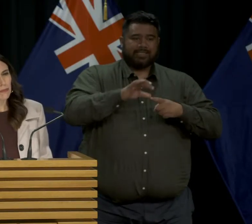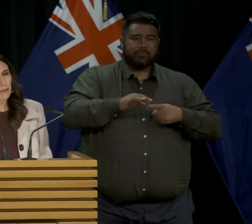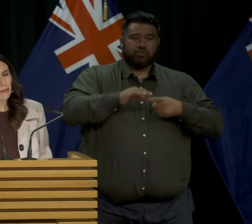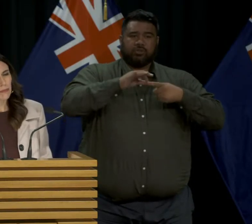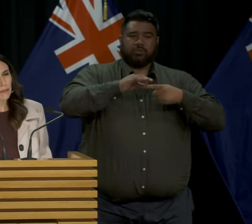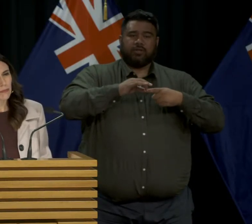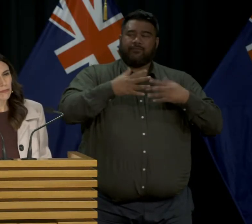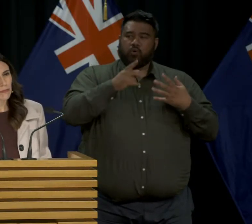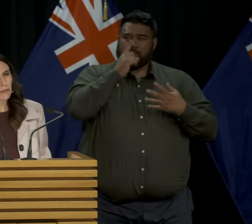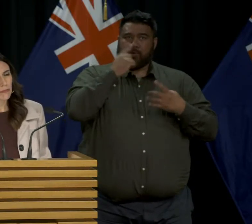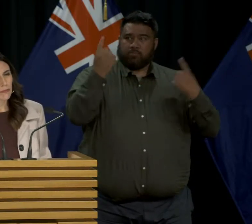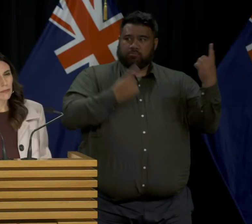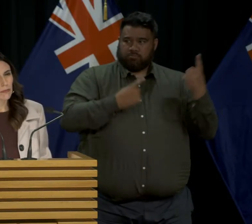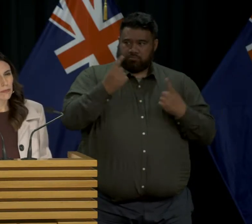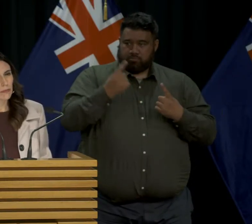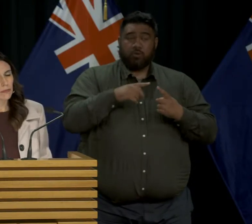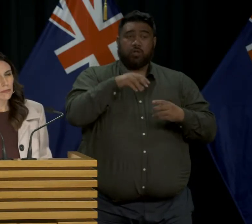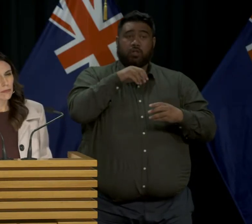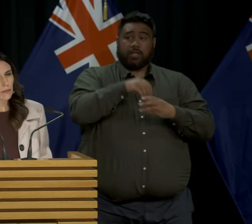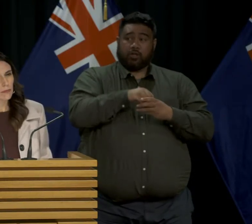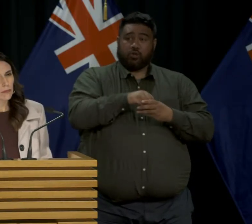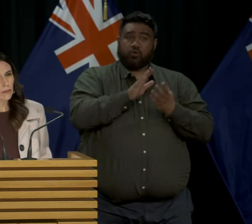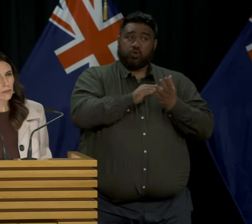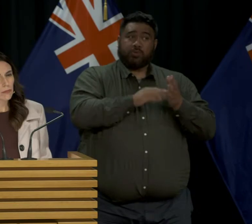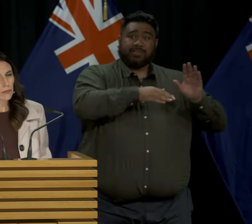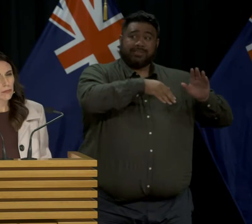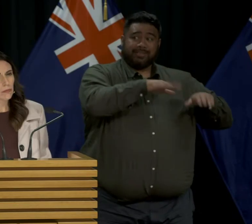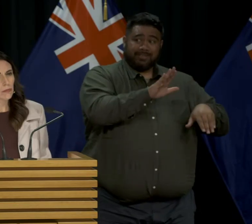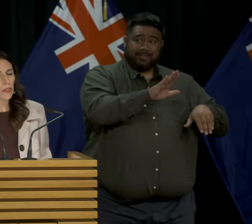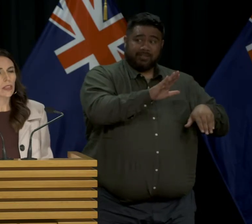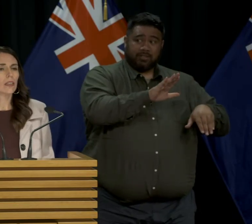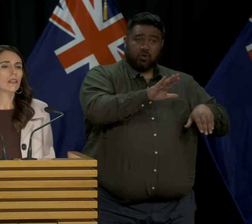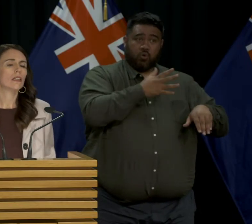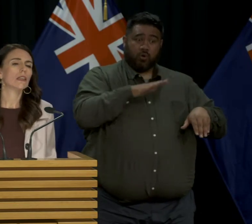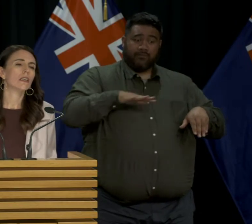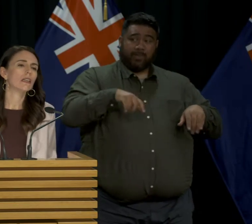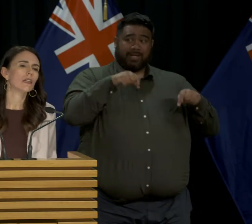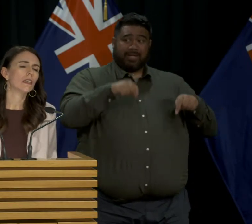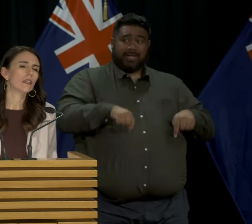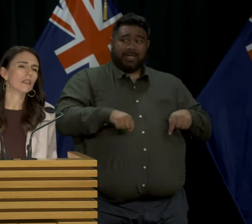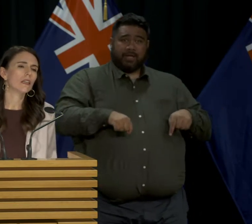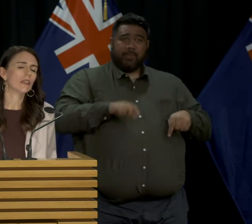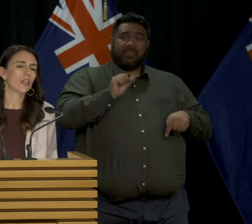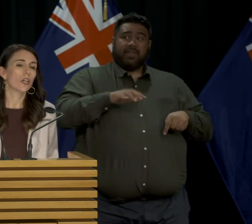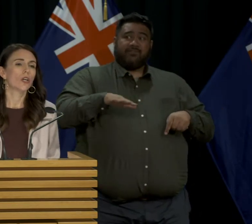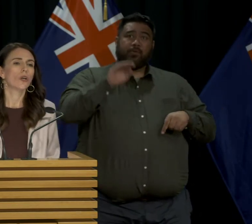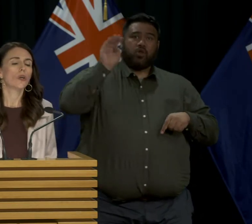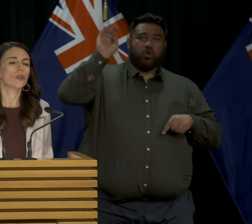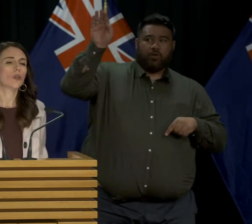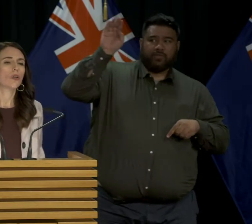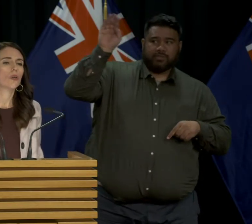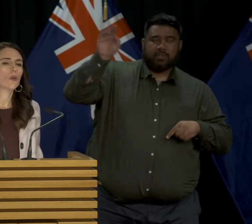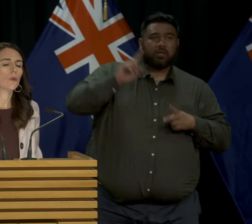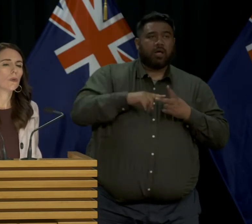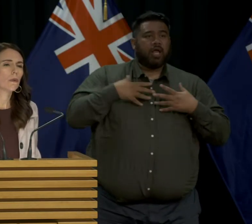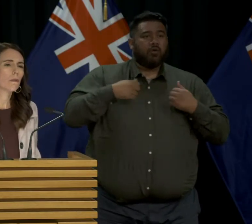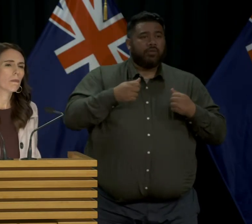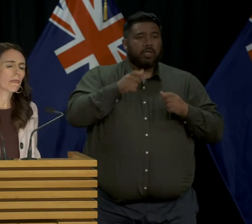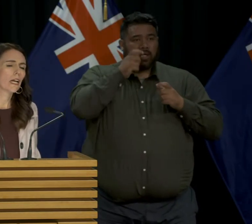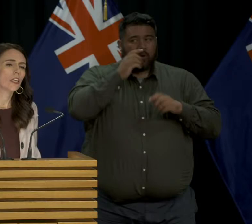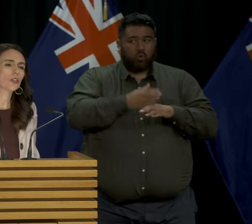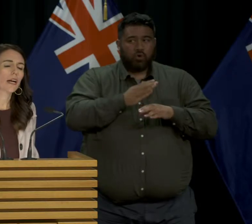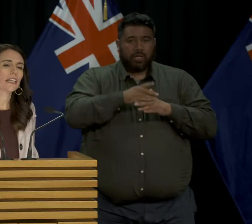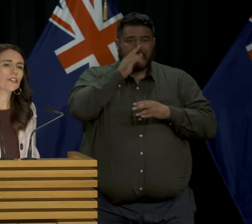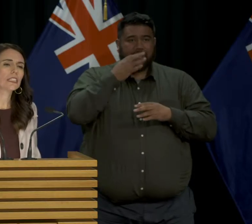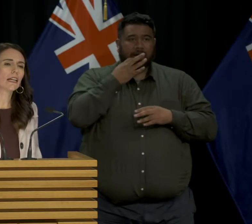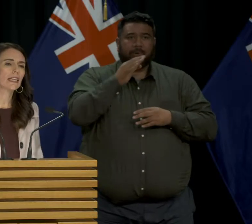New Zealand citizens or residents who have families overseas, including New Zealand citizens or residents who are healthcare workers? Will they be able to apply to get their